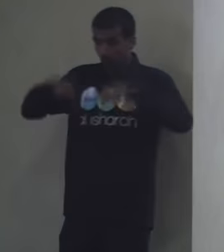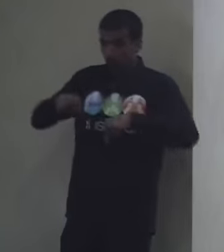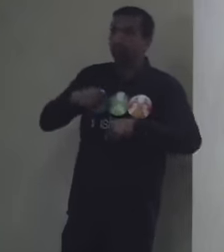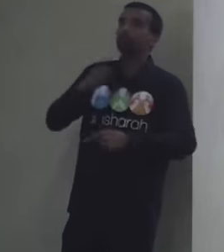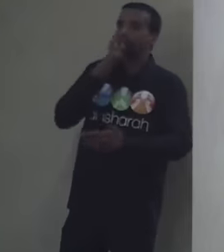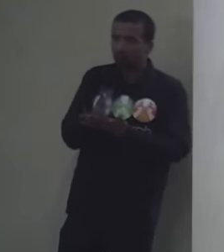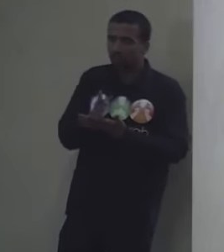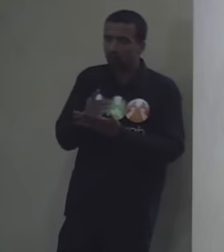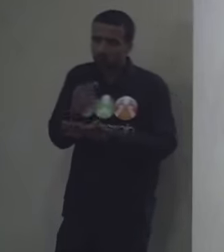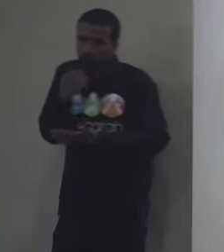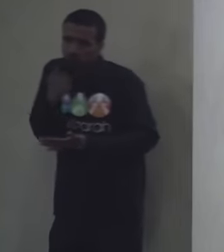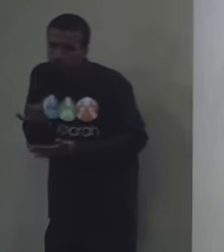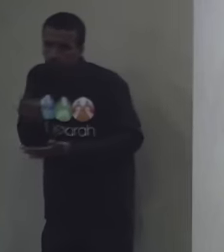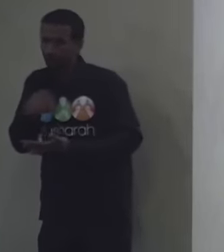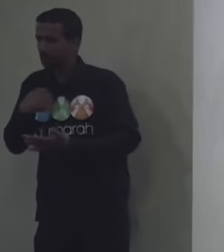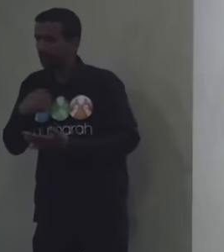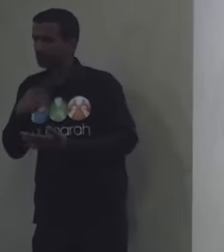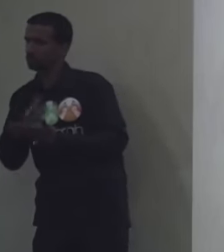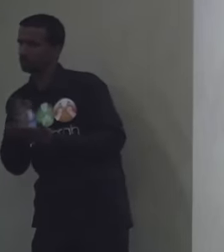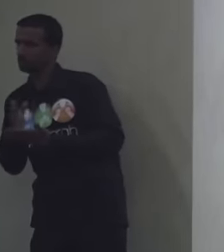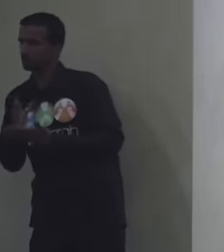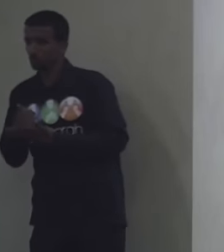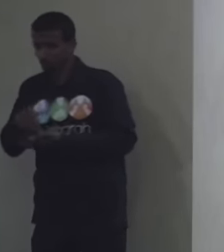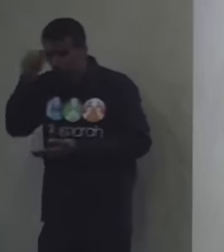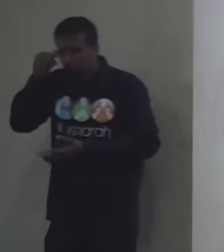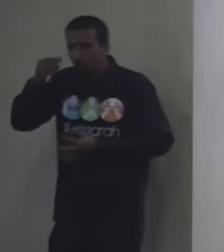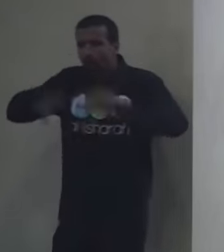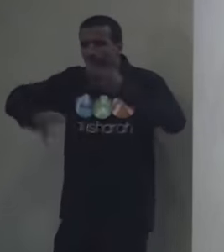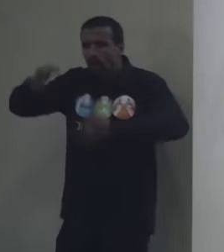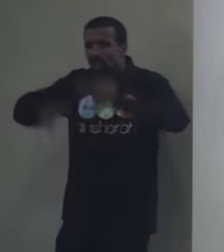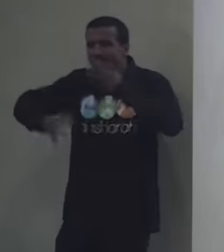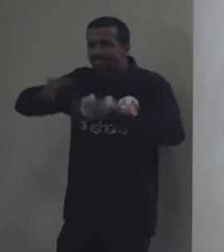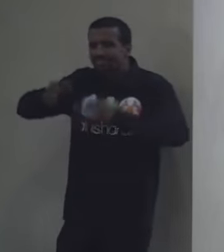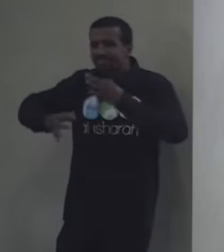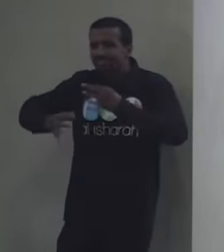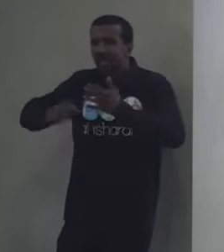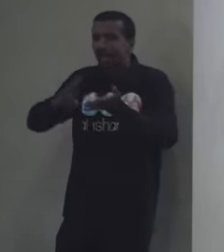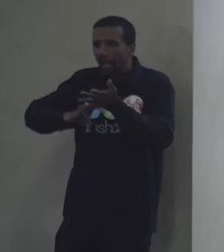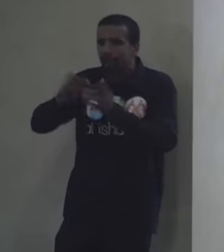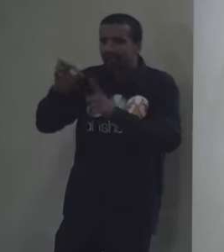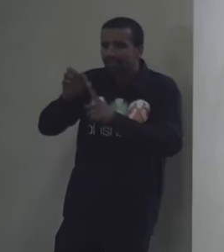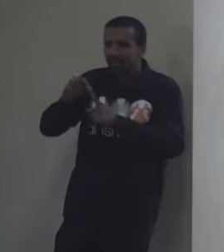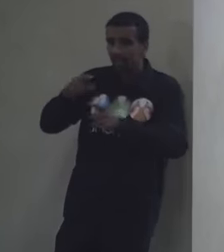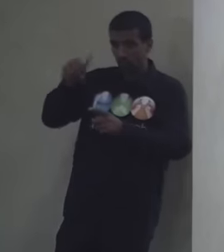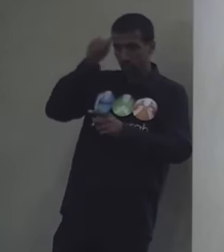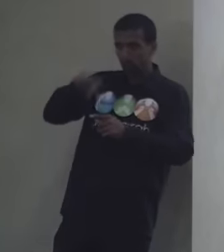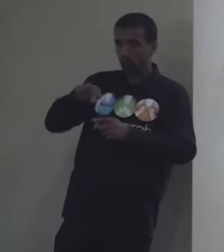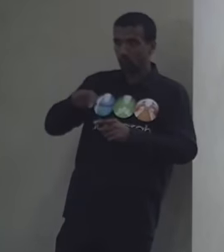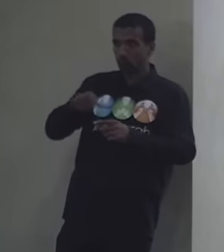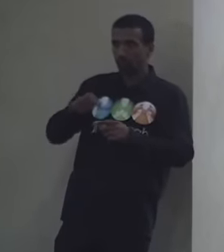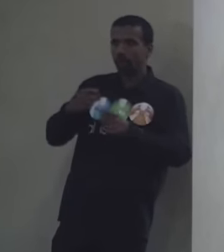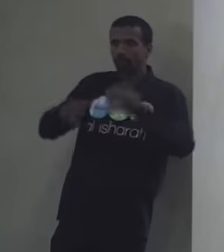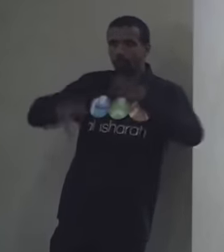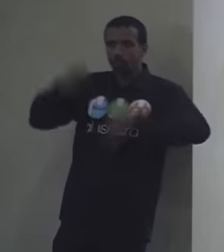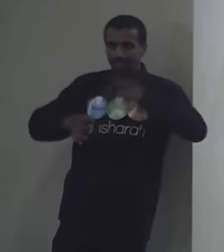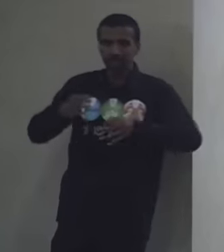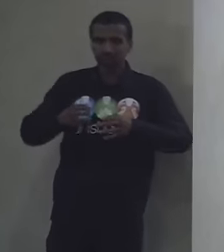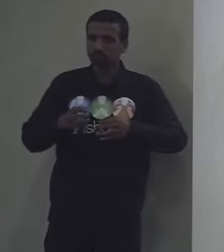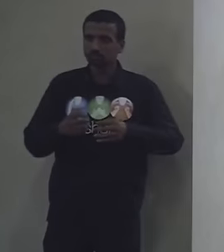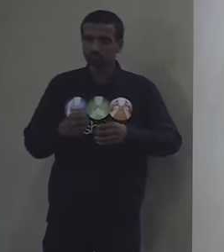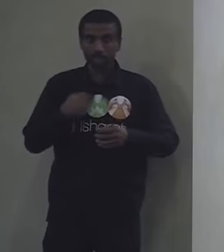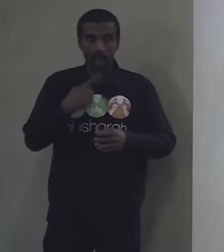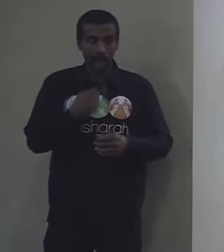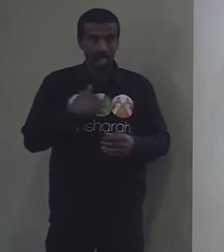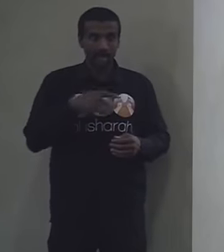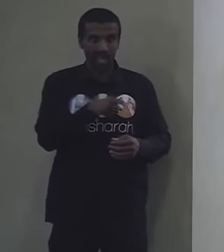today. You know, sometimes there are politicians who are very passionately one party, and in the next election, they're very passionately the opposite